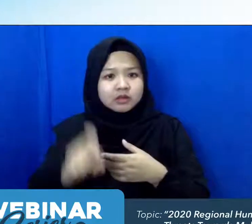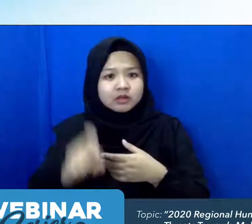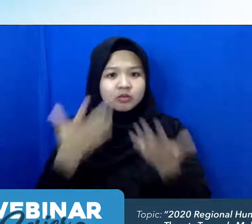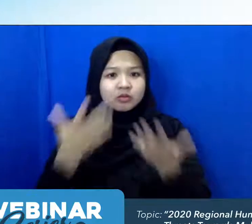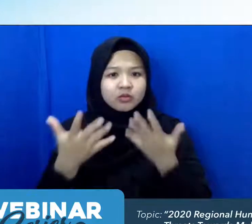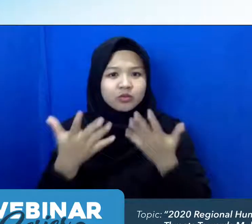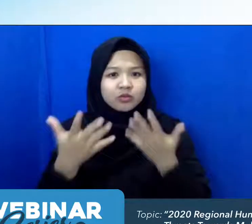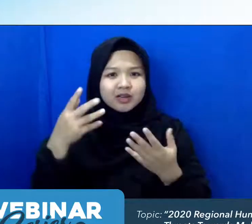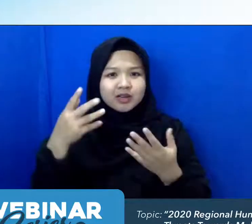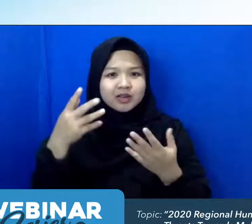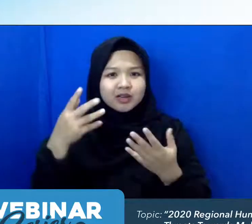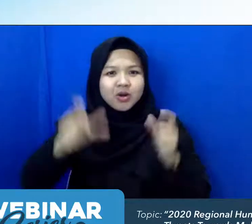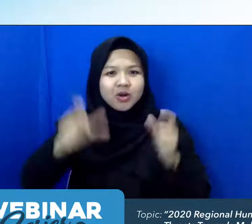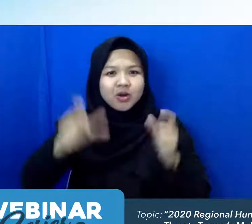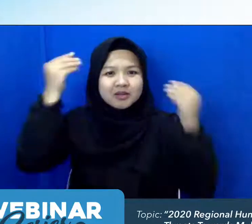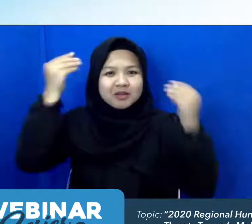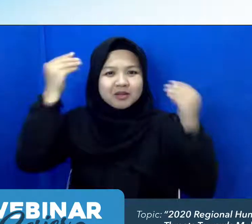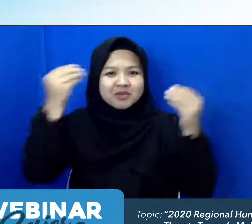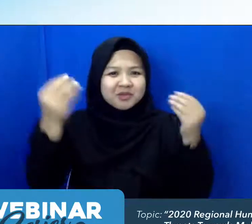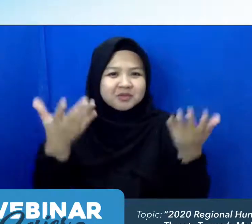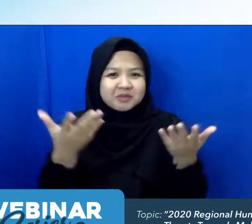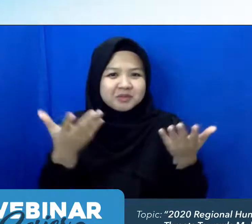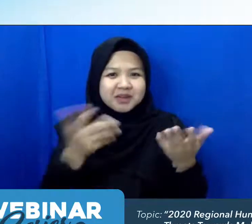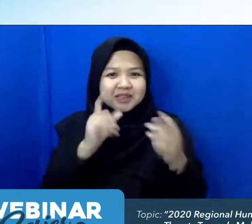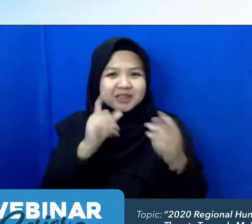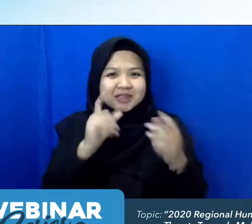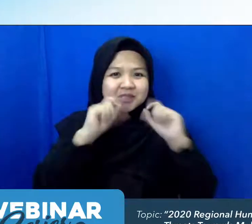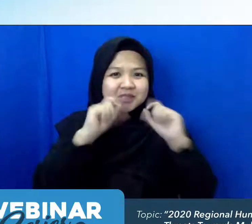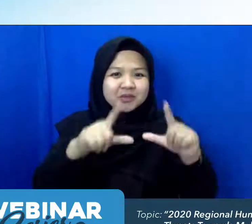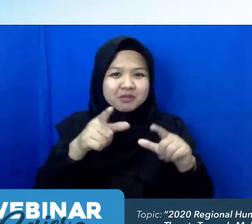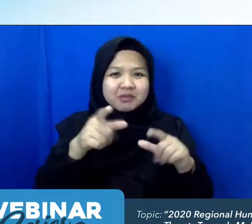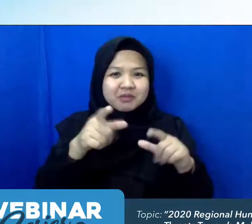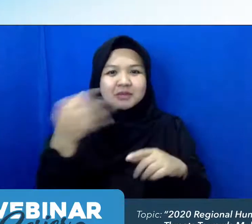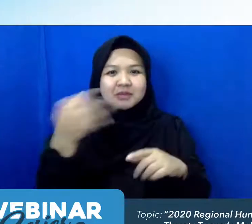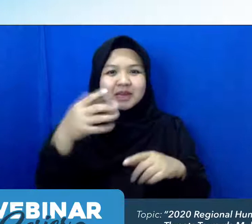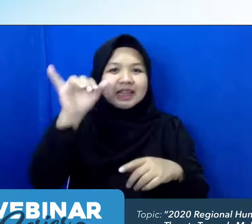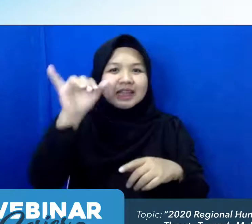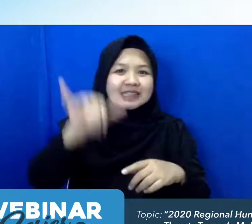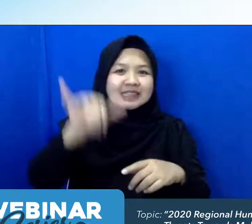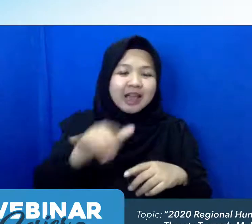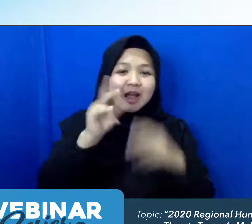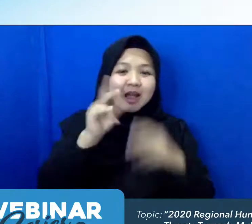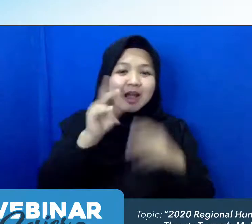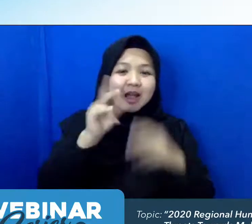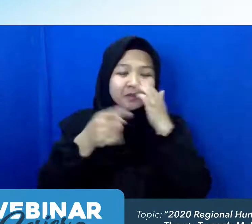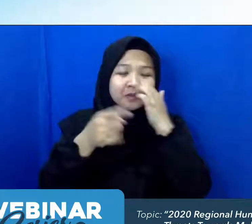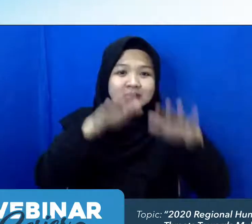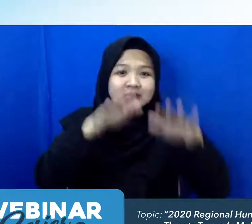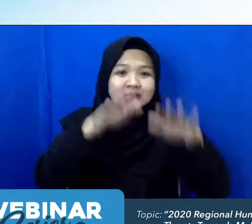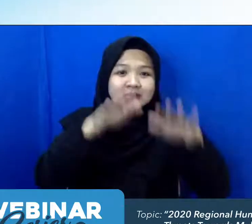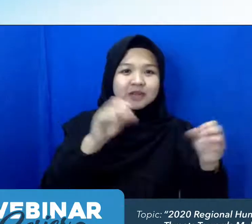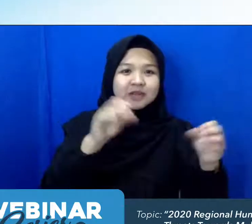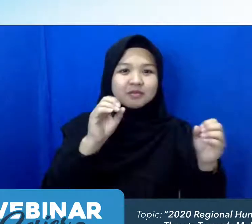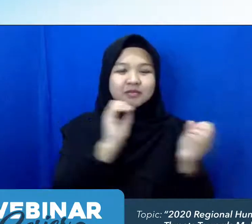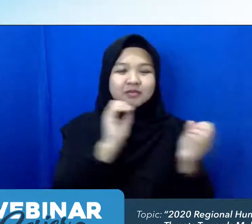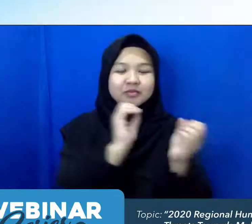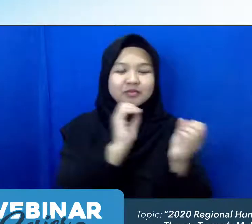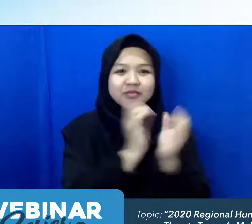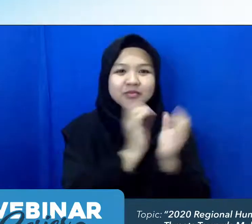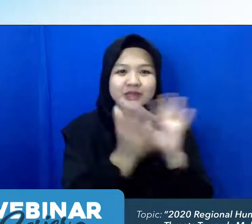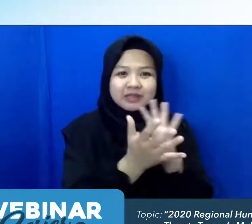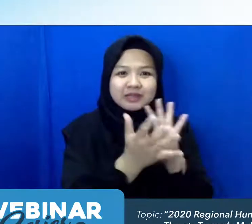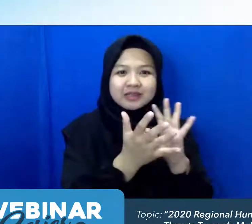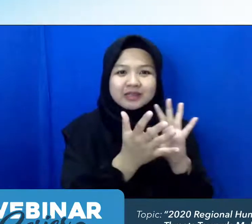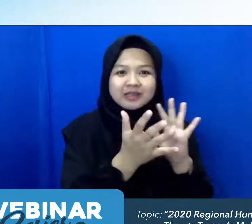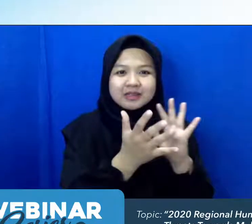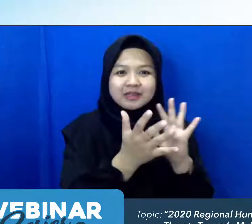for everybody. Sorry for that. So you can choose yes if you are living in a multiple hazard area, or no if you are